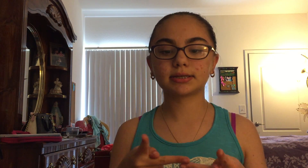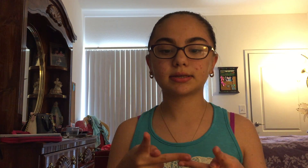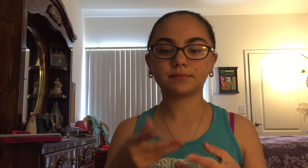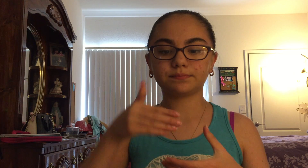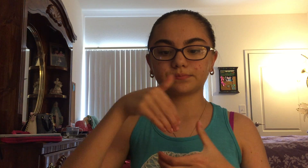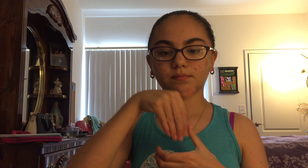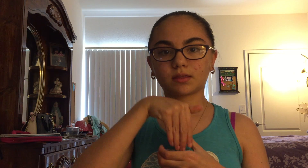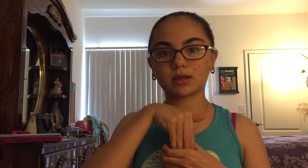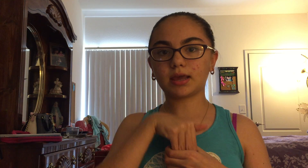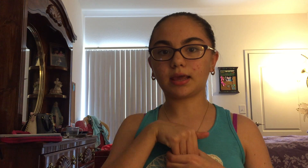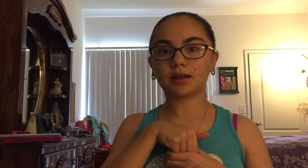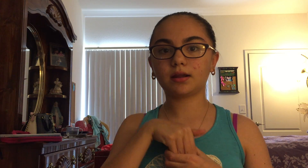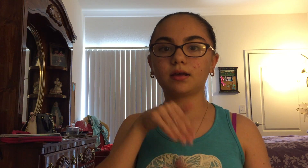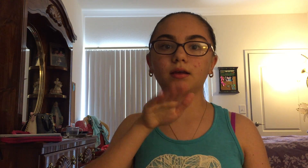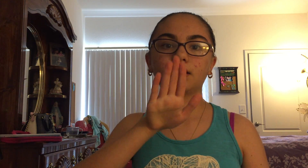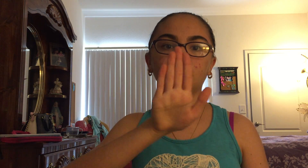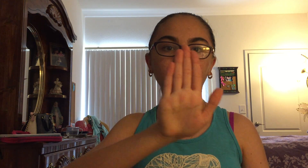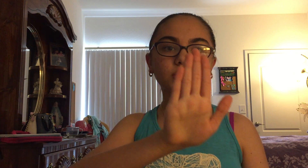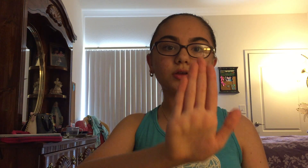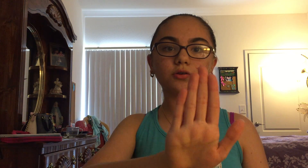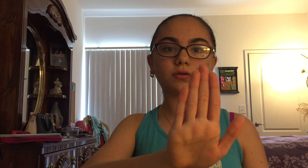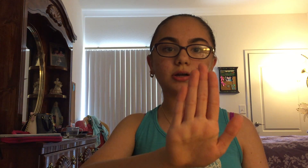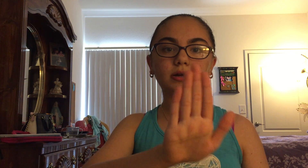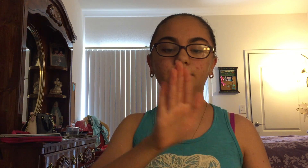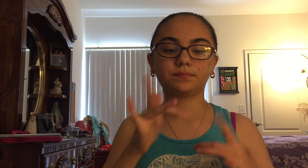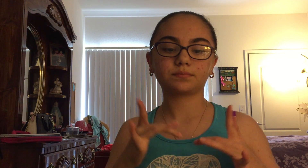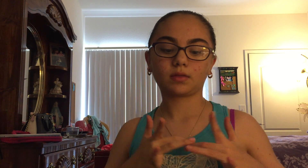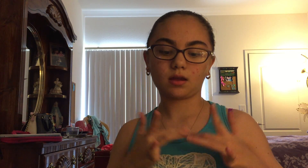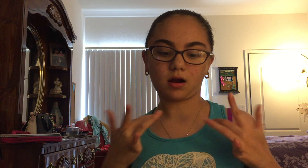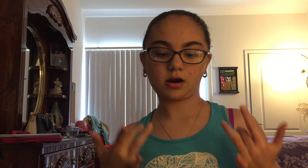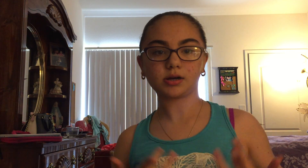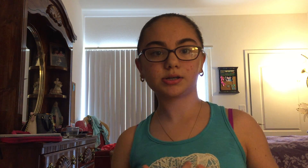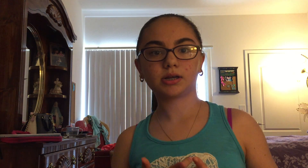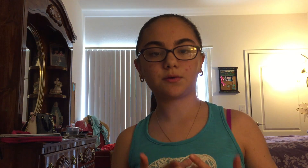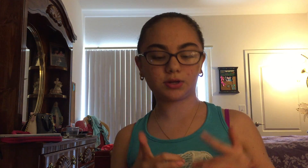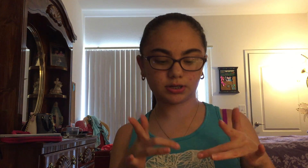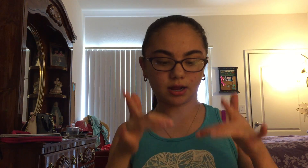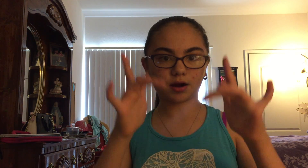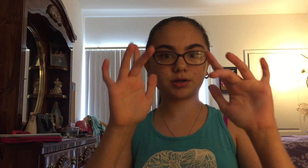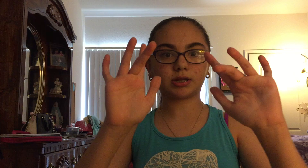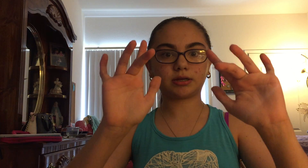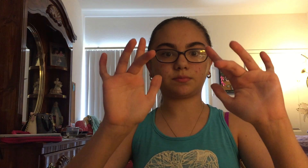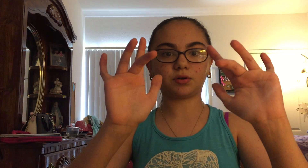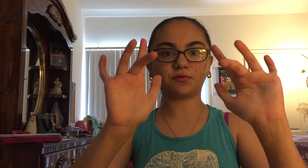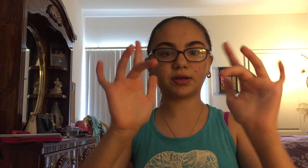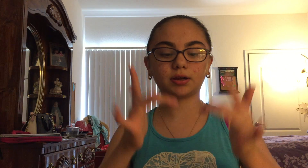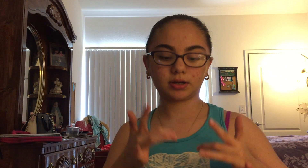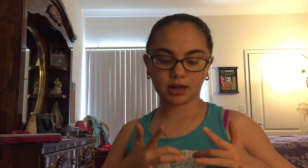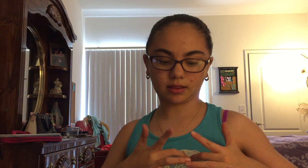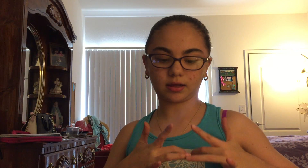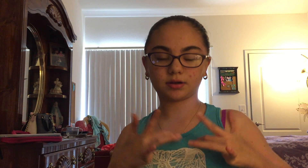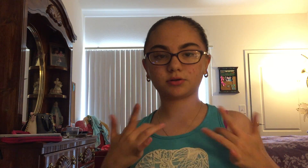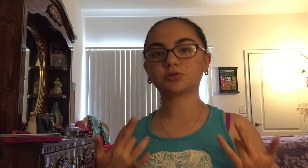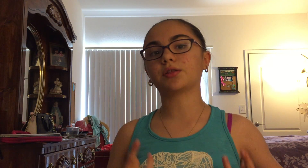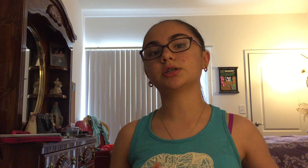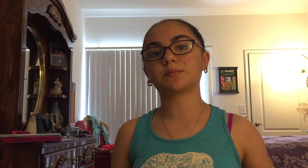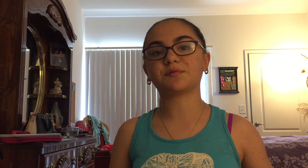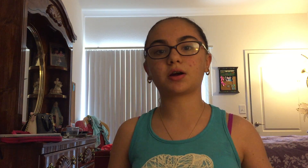in your heart and when you say heart you take your middle finger and like draw the shape of